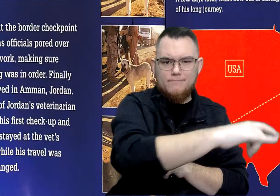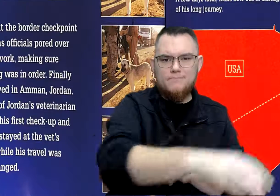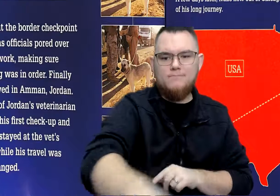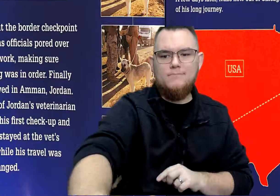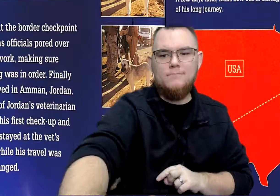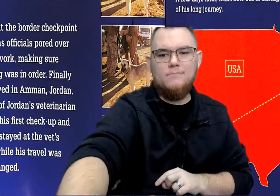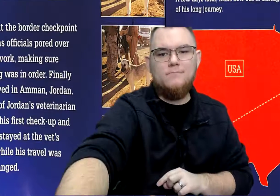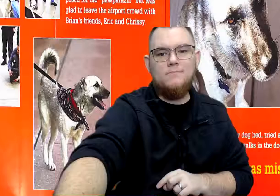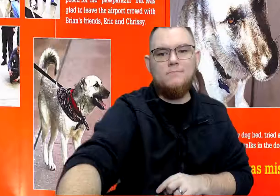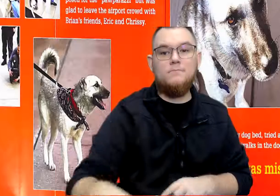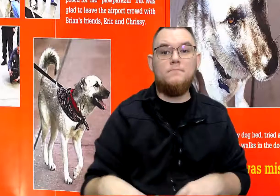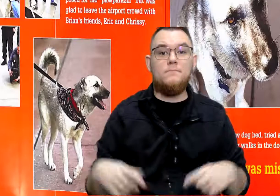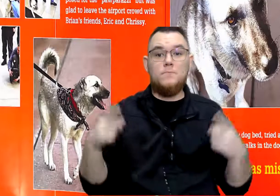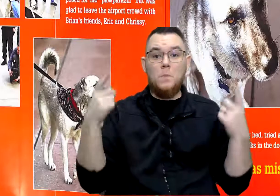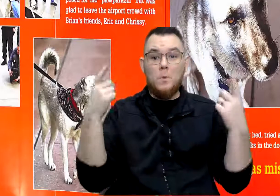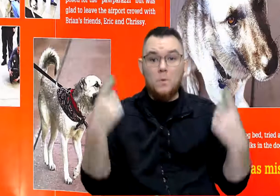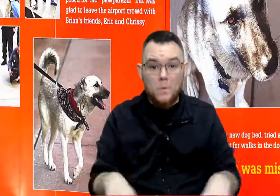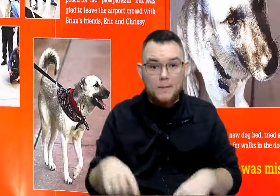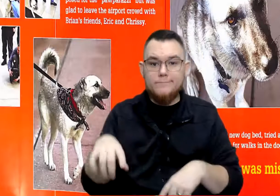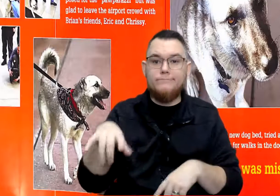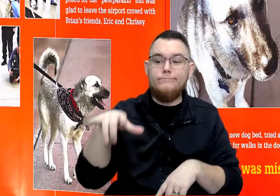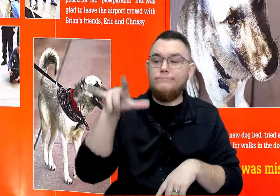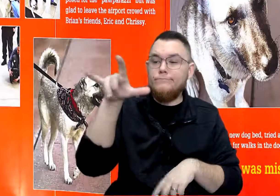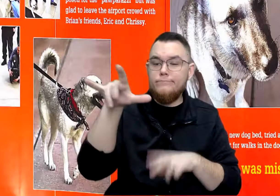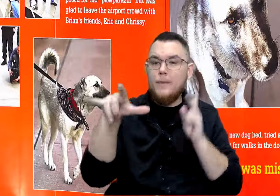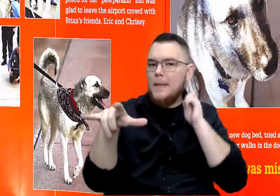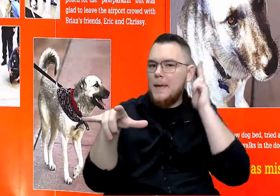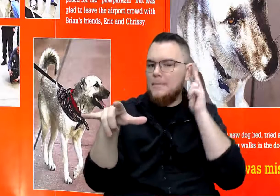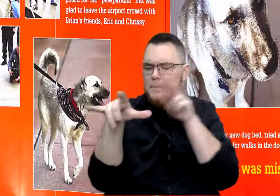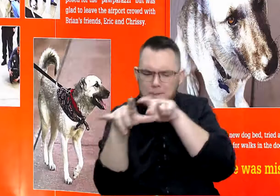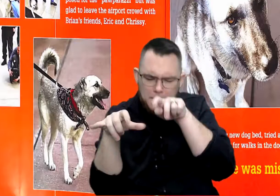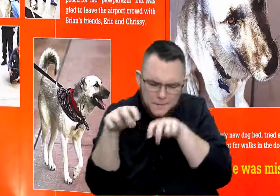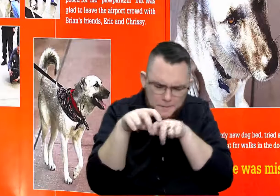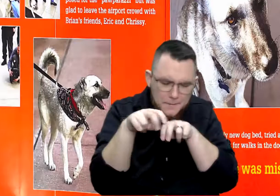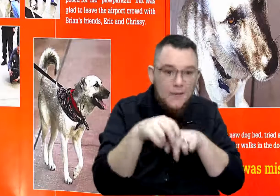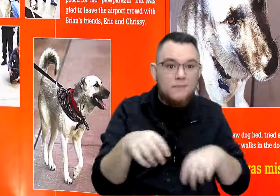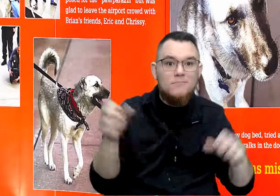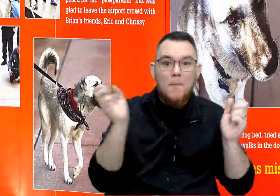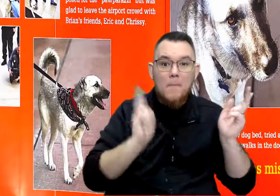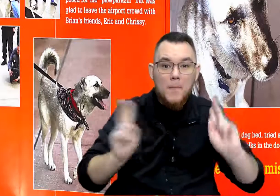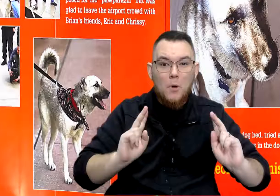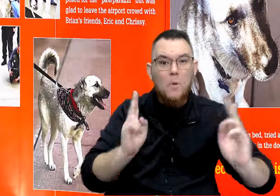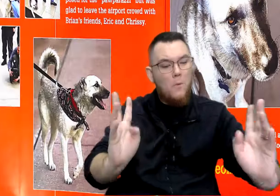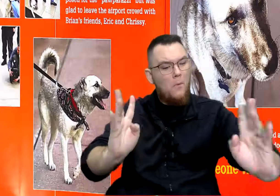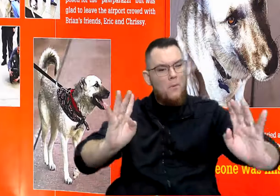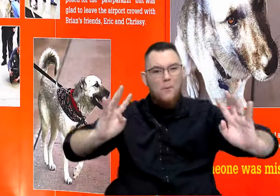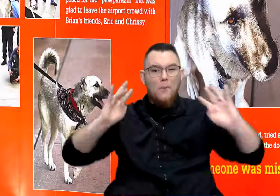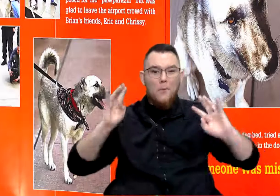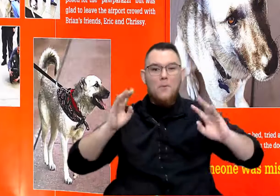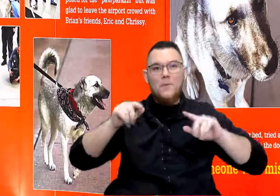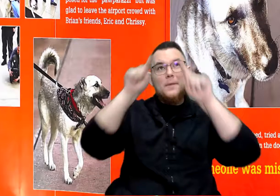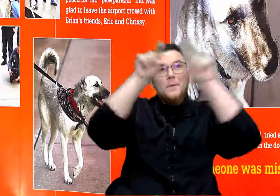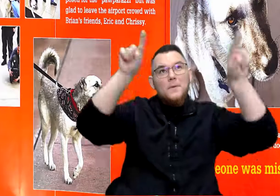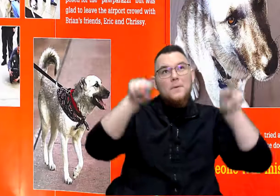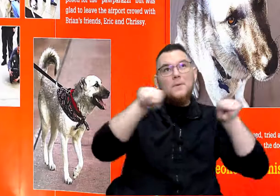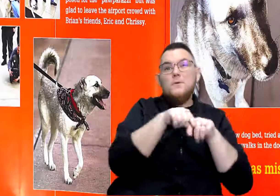When Nubs stopped off the plane in San Diego, he was greeted with banners and all kinds of cameras.